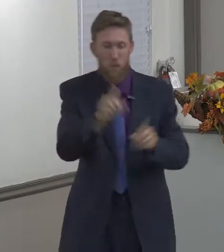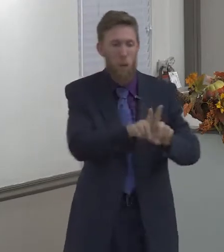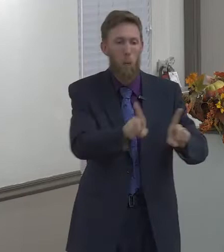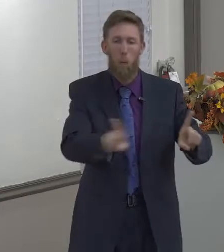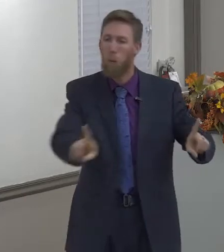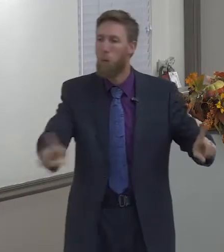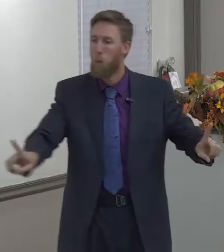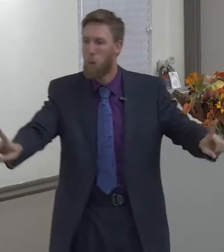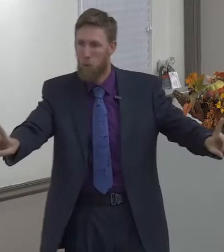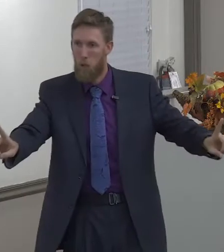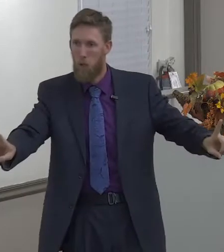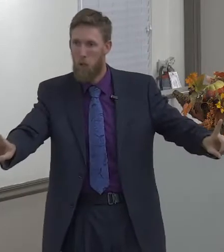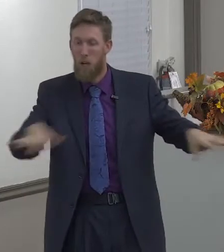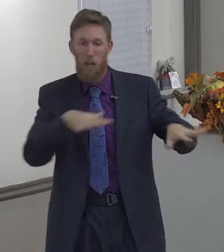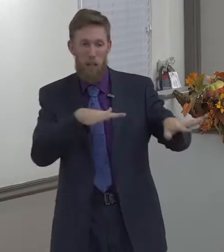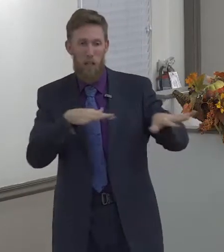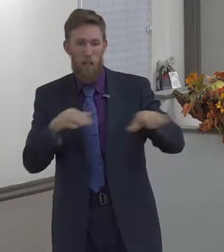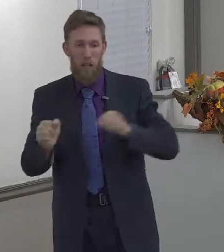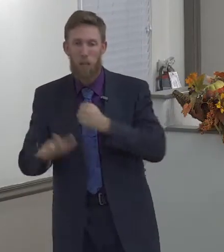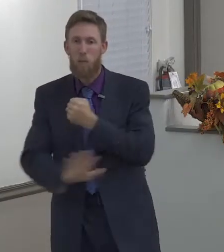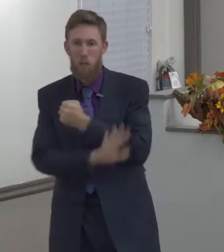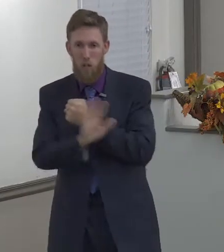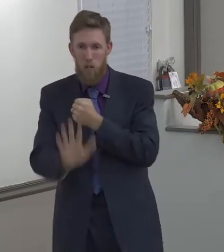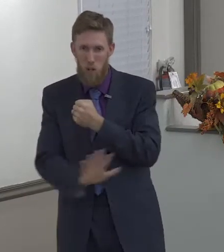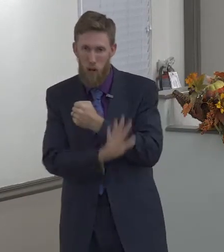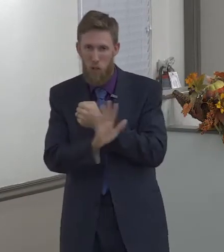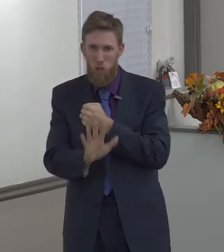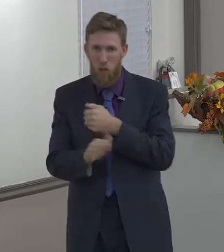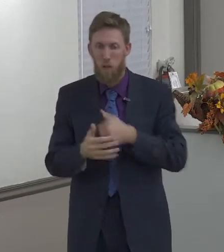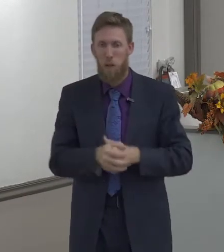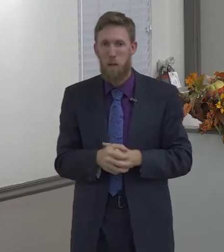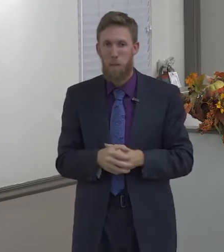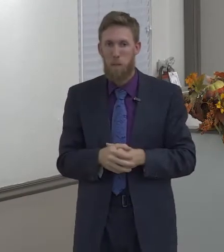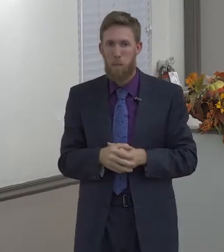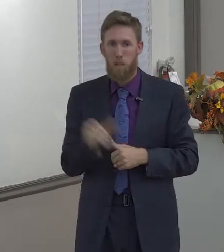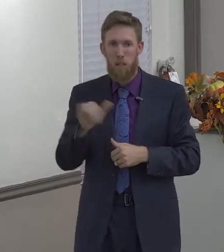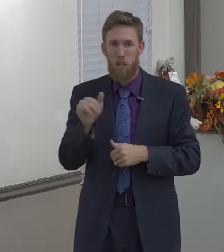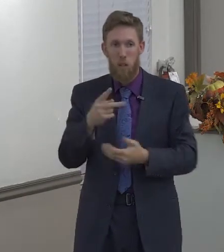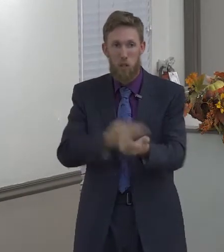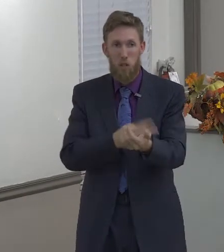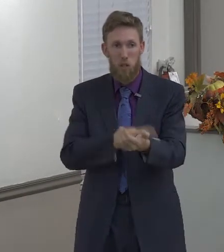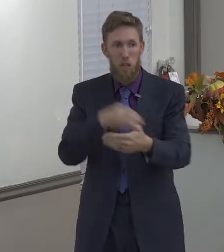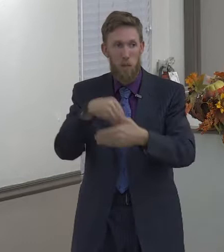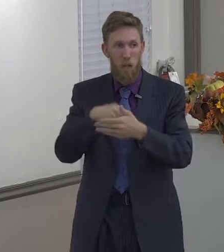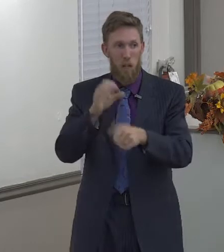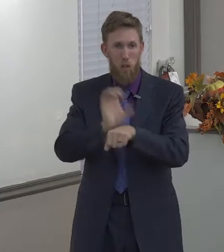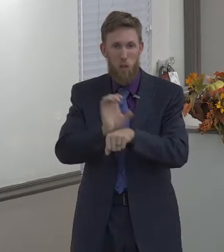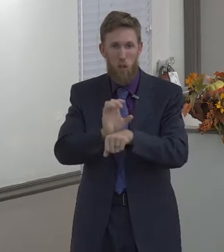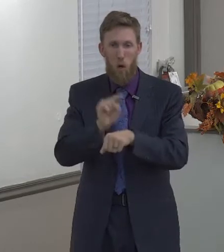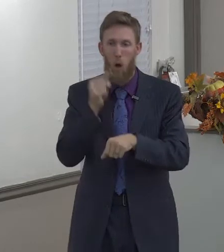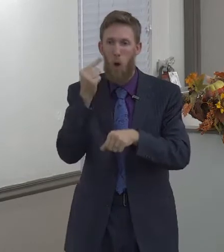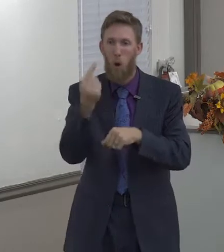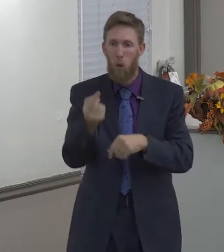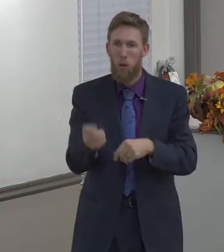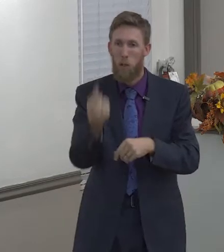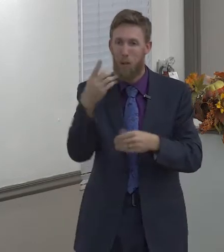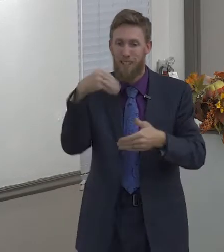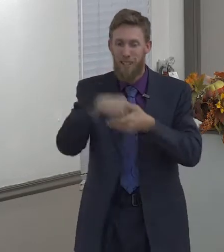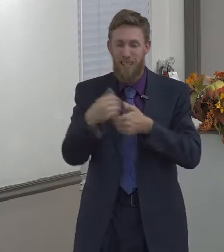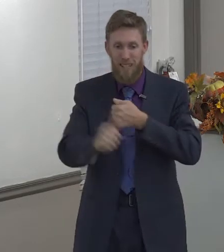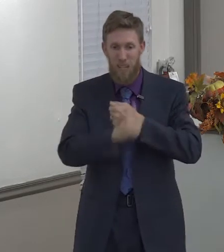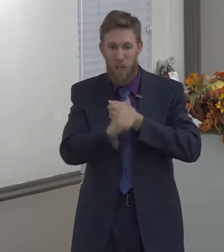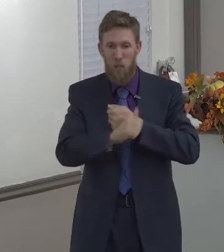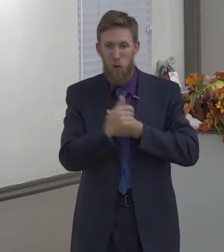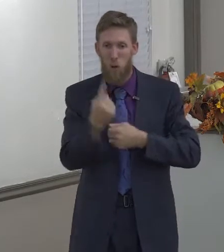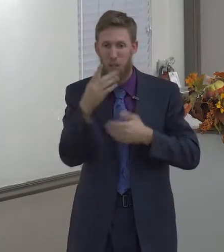God has placed the church, and one of the roles of the church is to provide protection for the sheep. But too many people think they